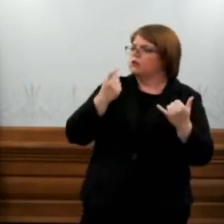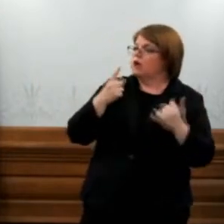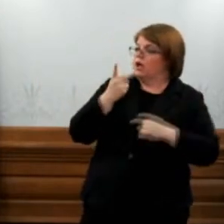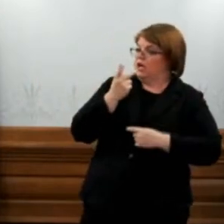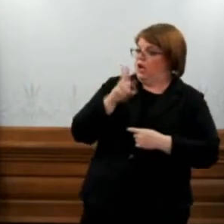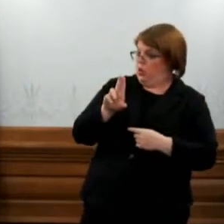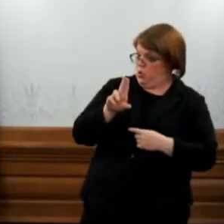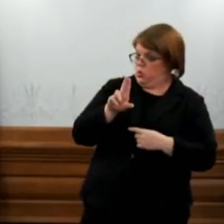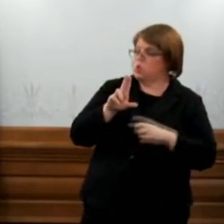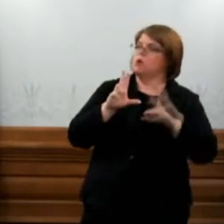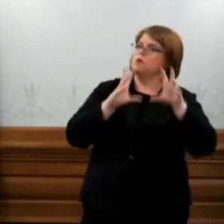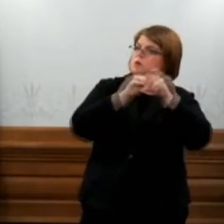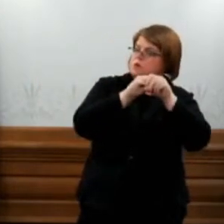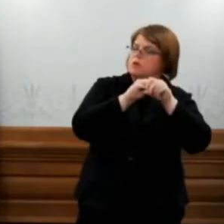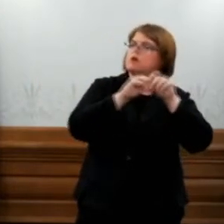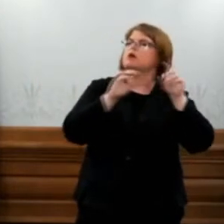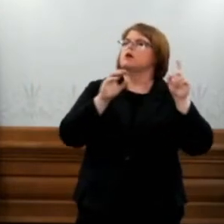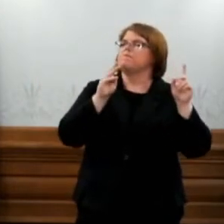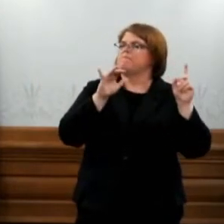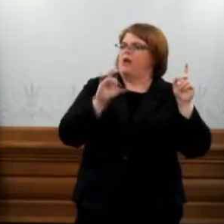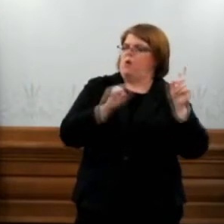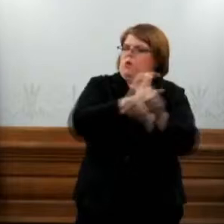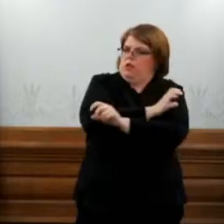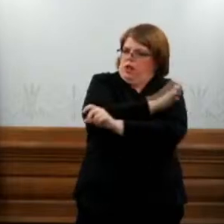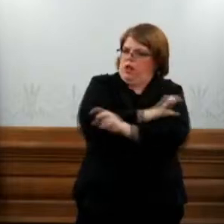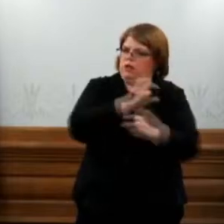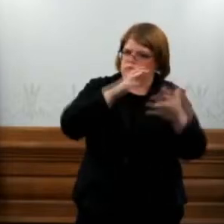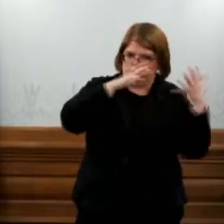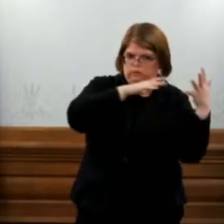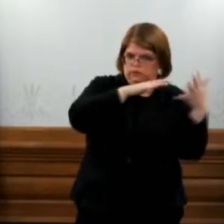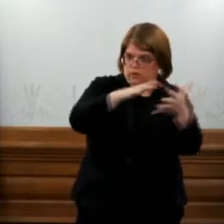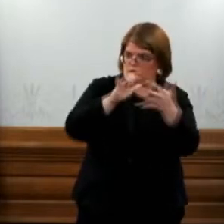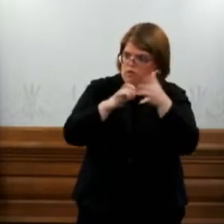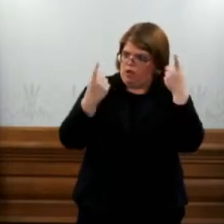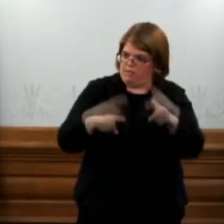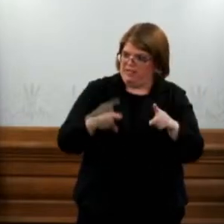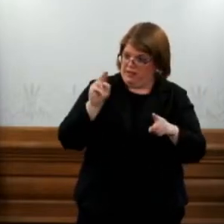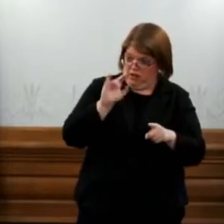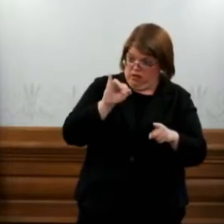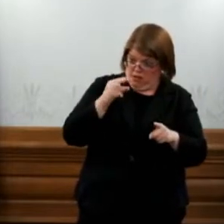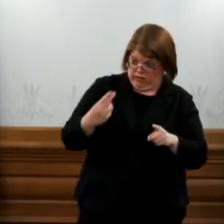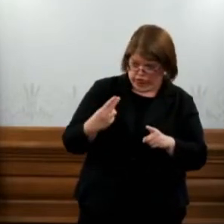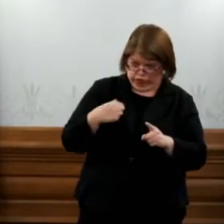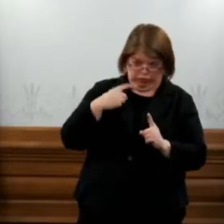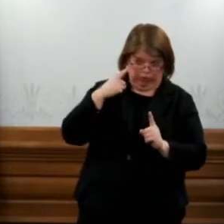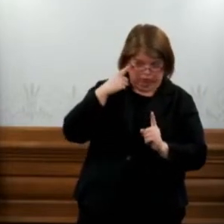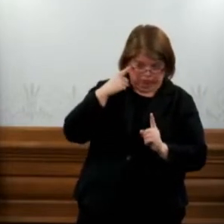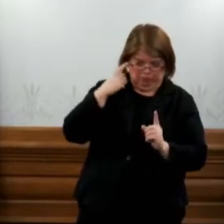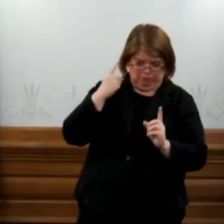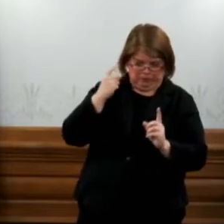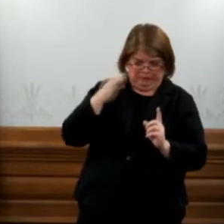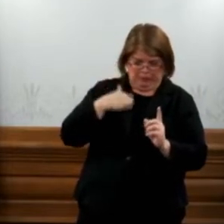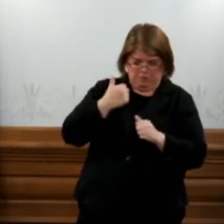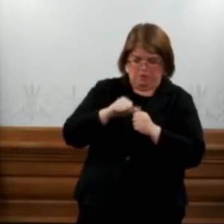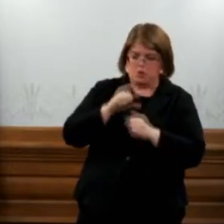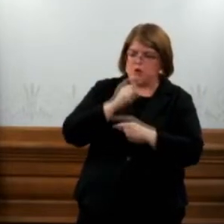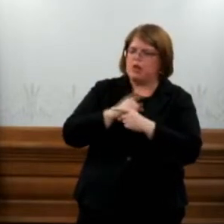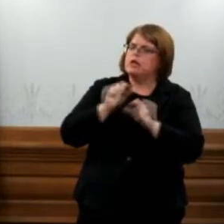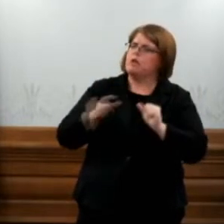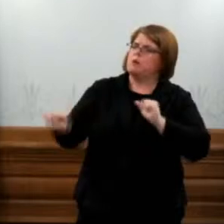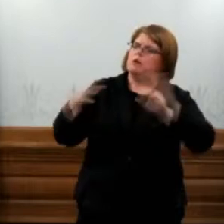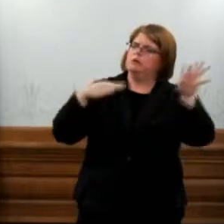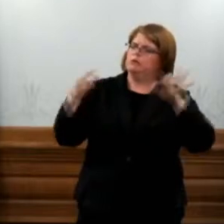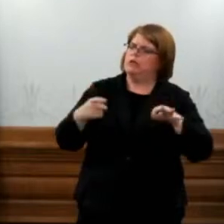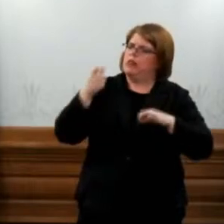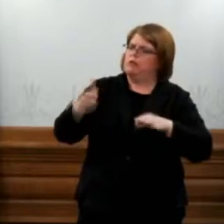study, and that was, I think, at the National Institute of Health, I believe. Can you tell us a little bit about